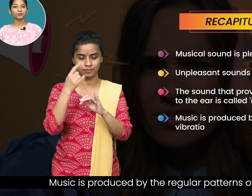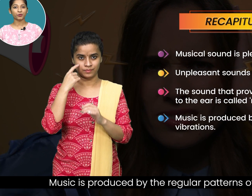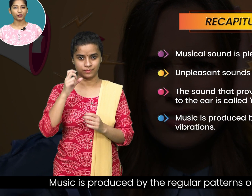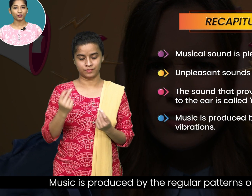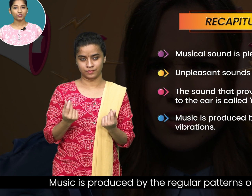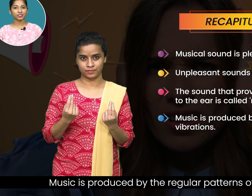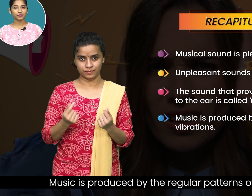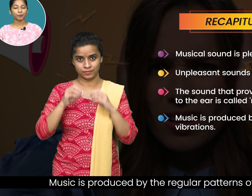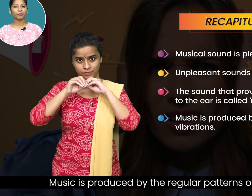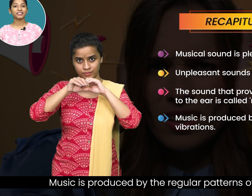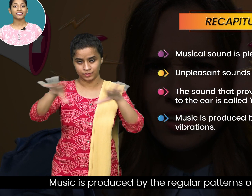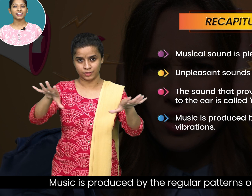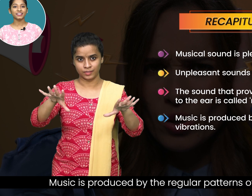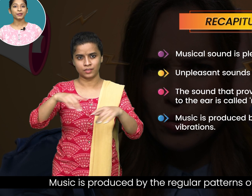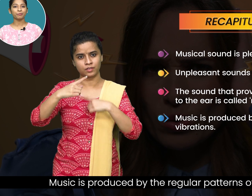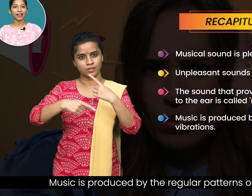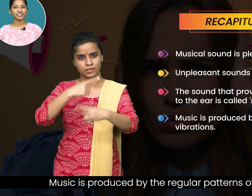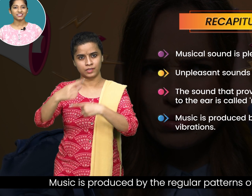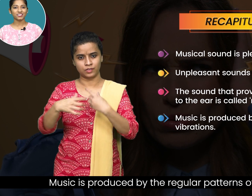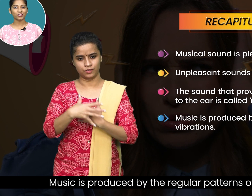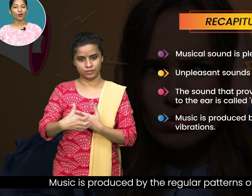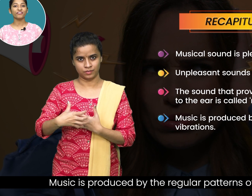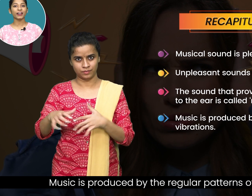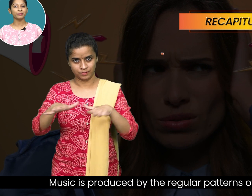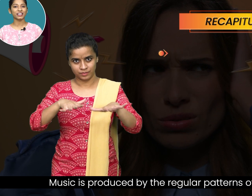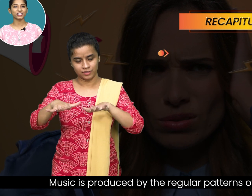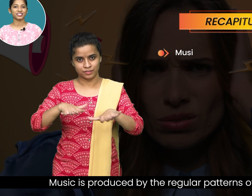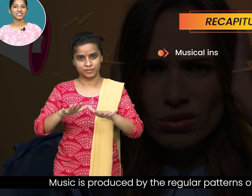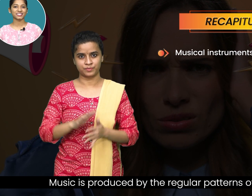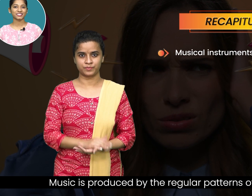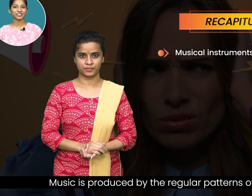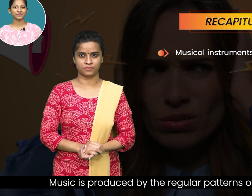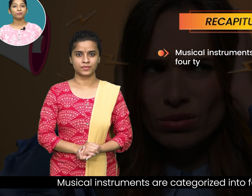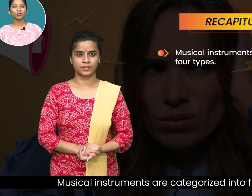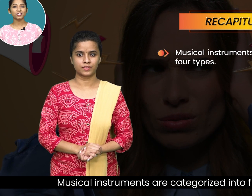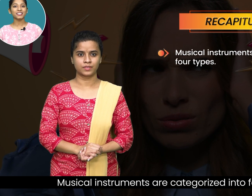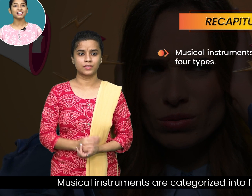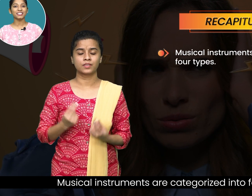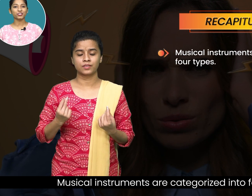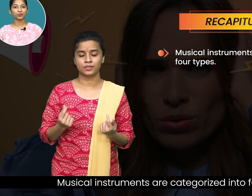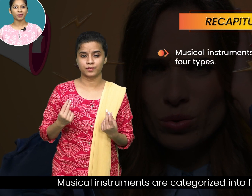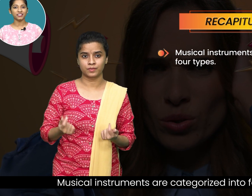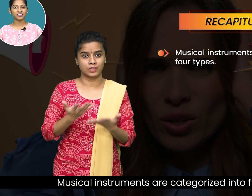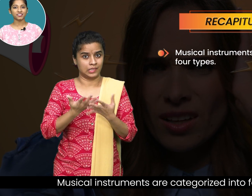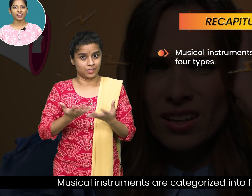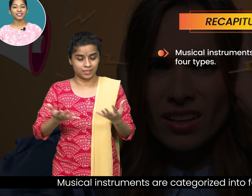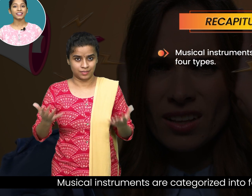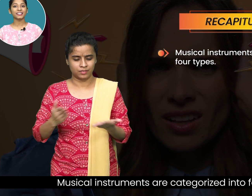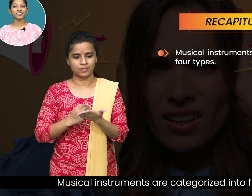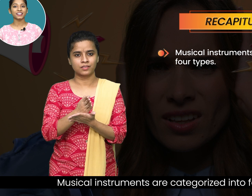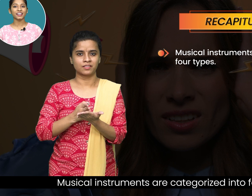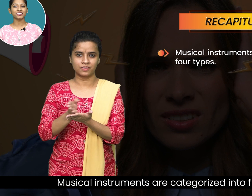Music is produced by the regular patterns of vibrations. Musical instruments